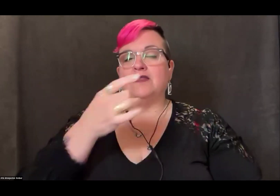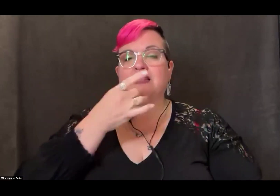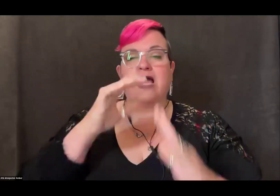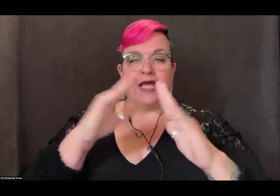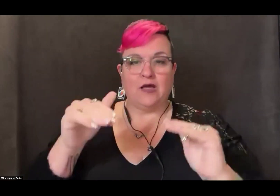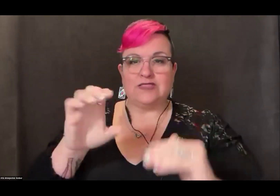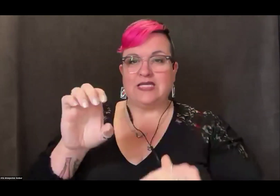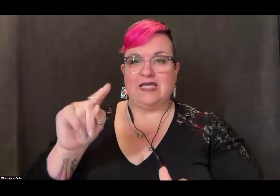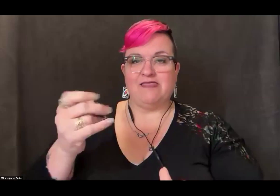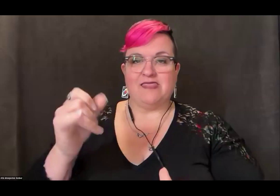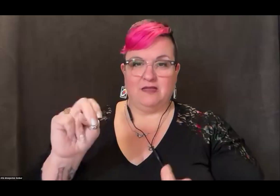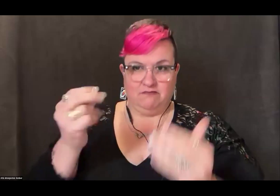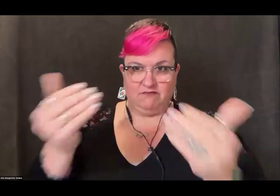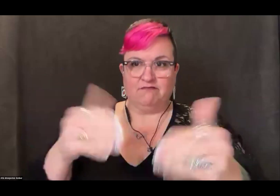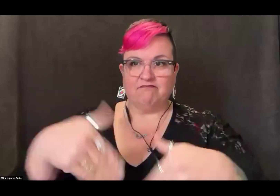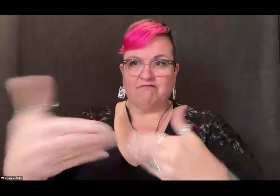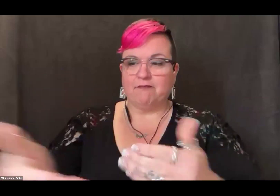Ethan, take it away.